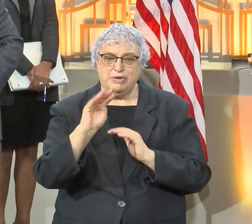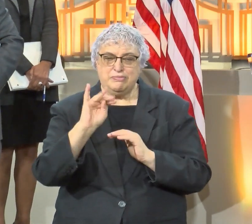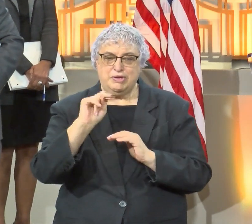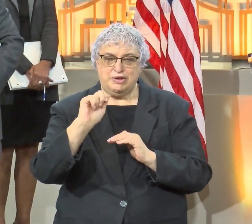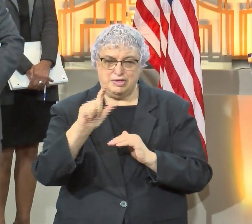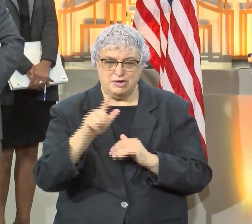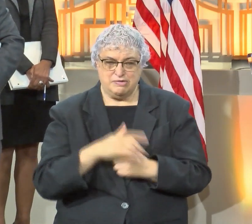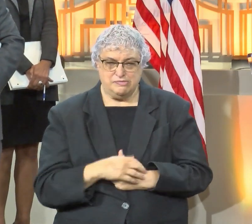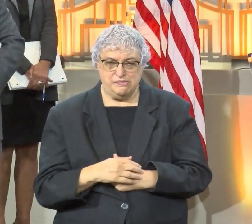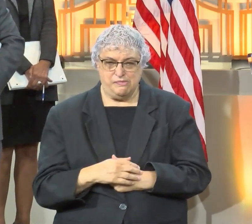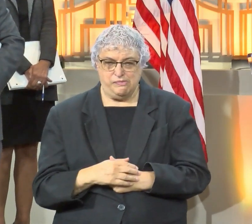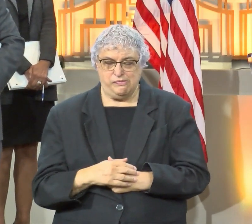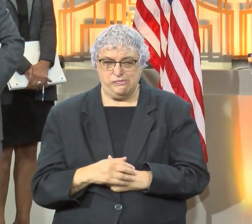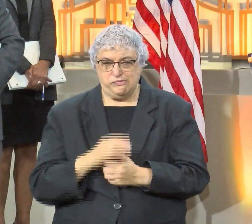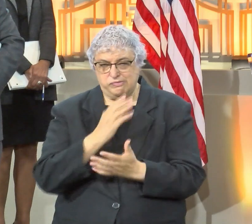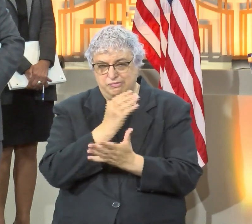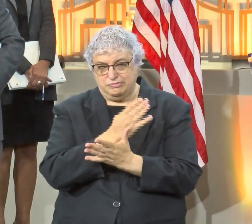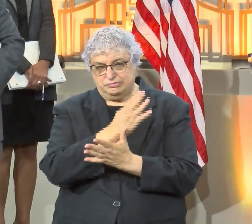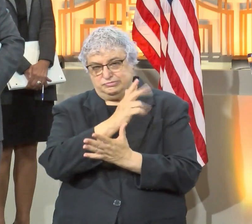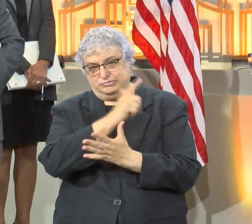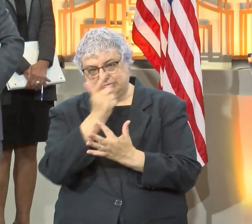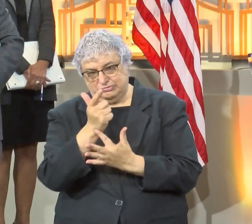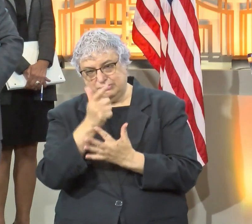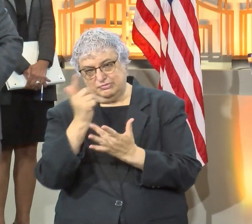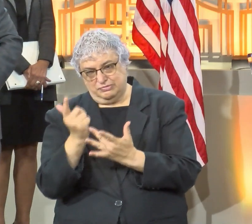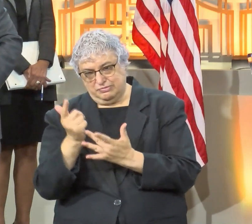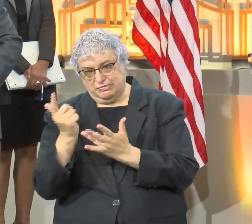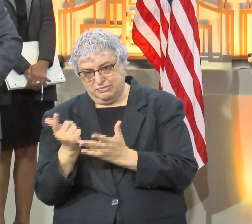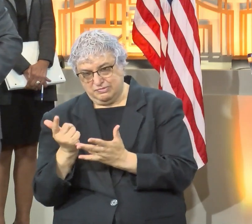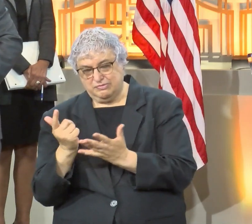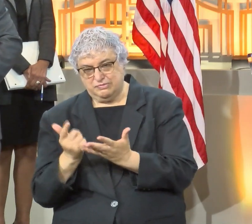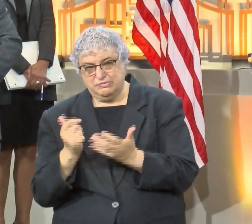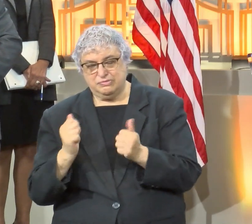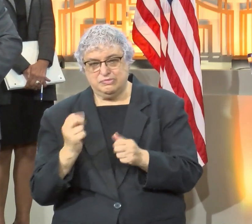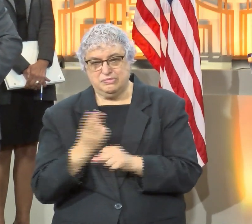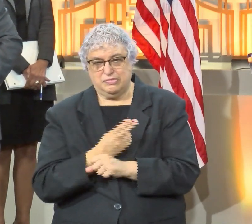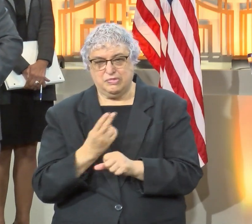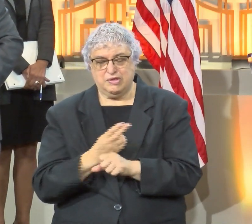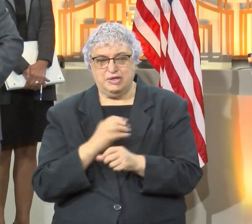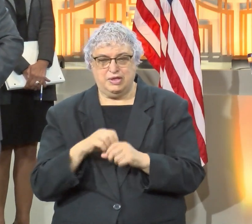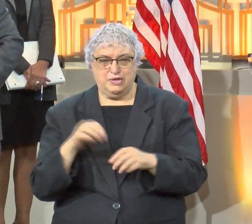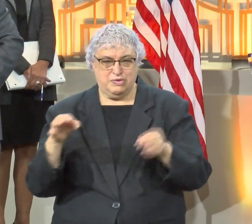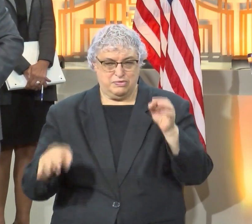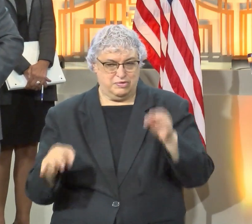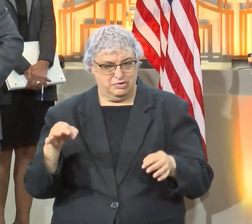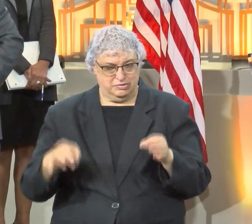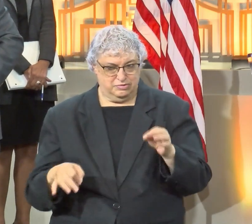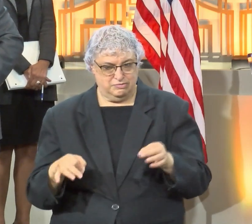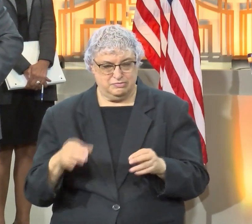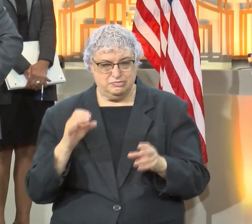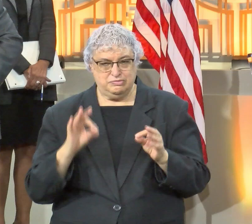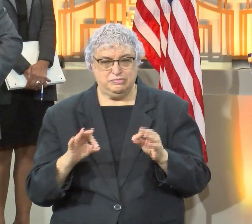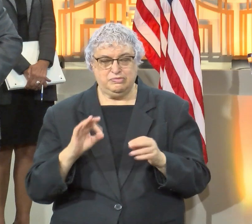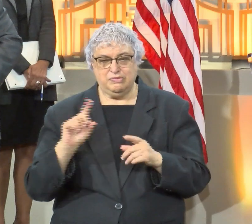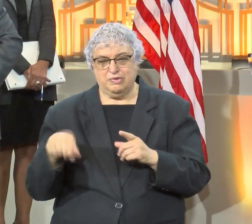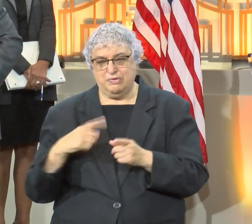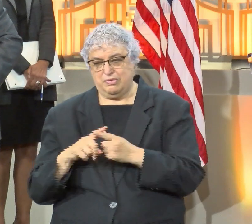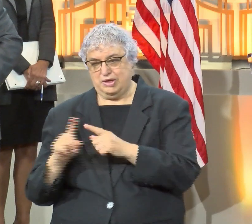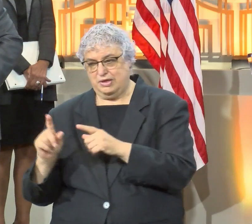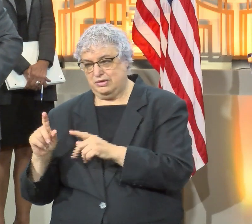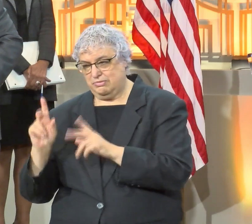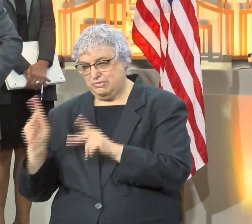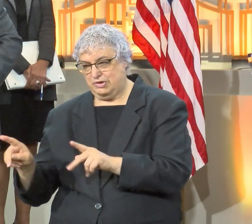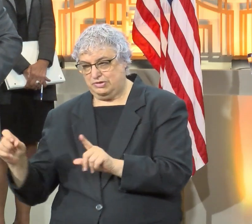will follow the chain of custody so that that is able to be used in a court of law when the offender comes to